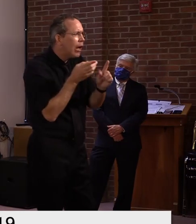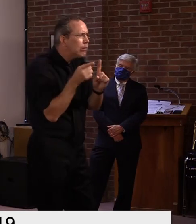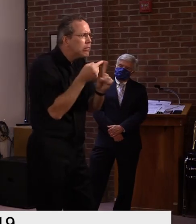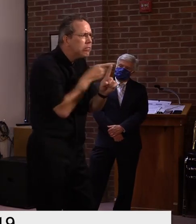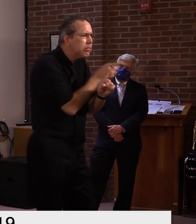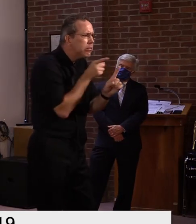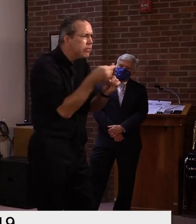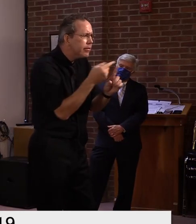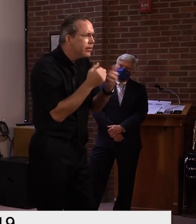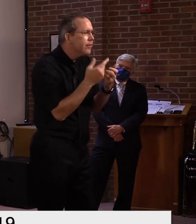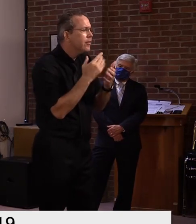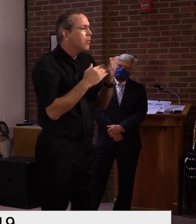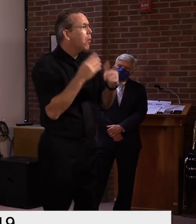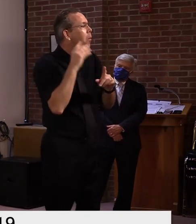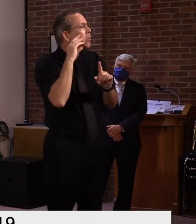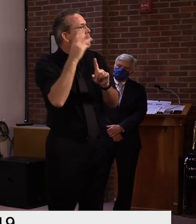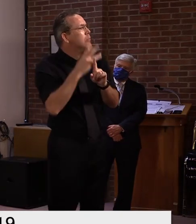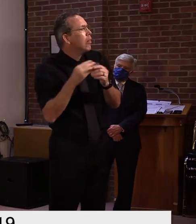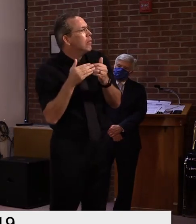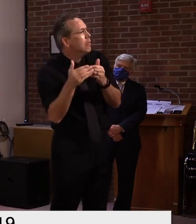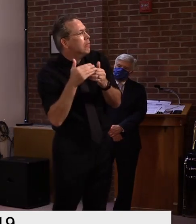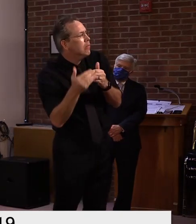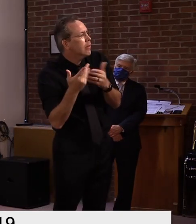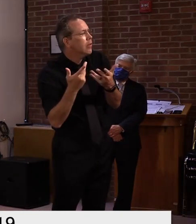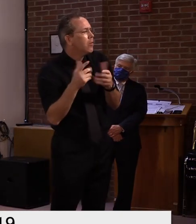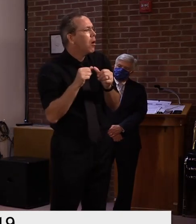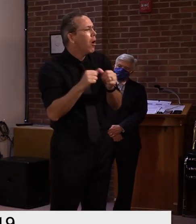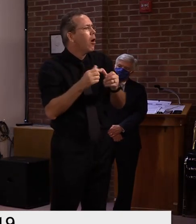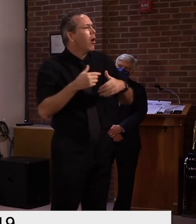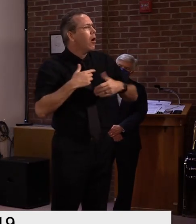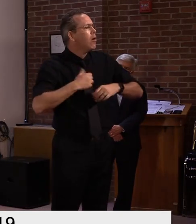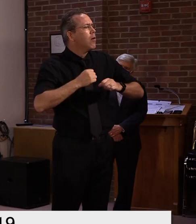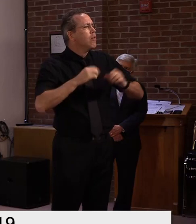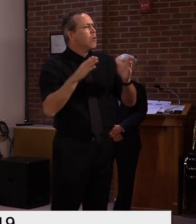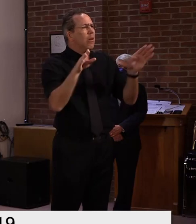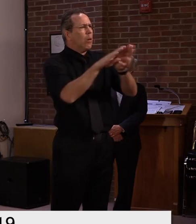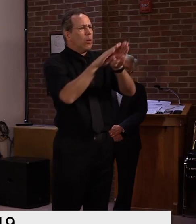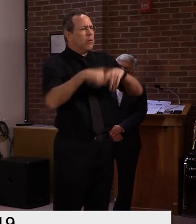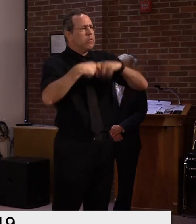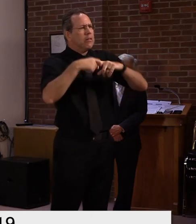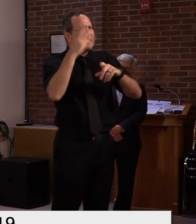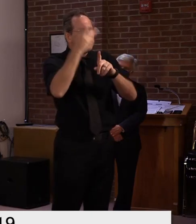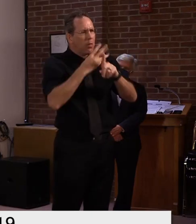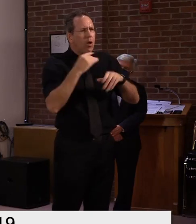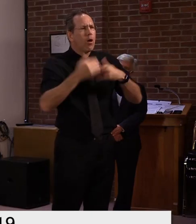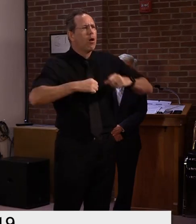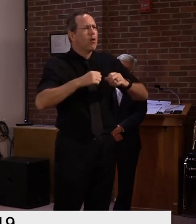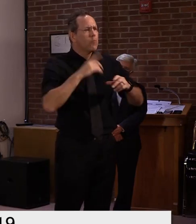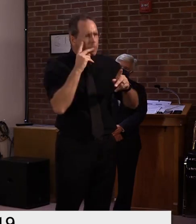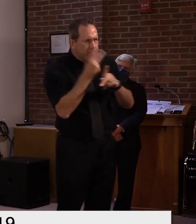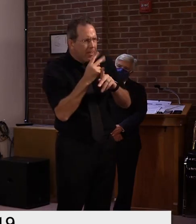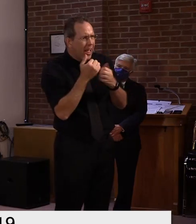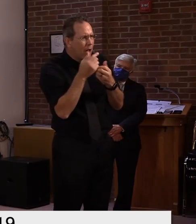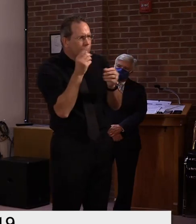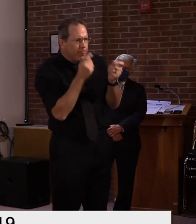6 months, then we'll see a change. But to answer your question in particular, I don't know